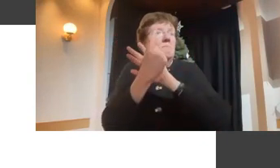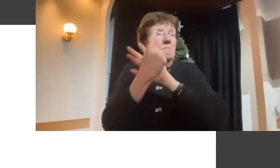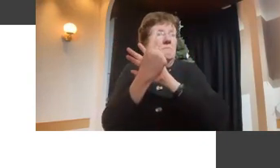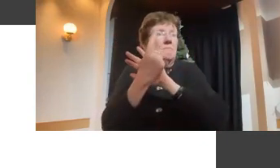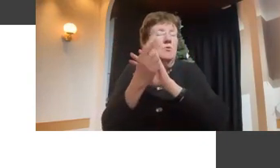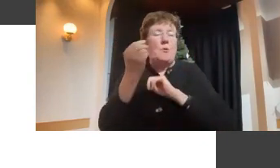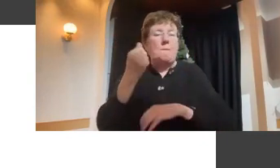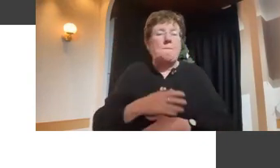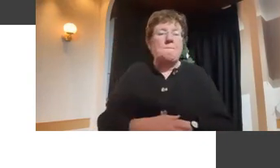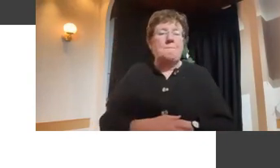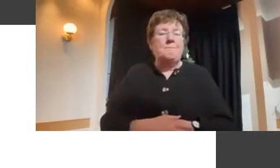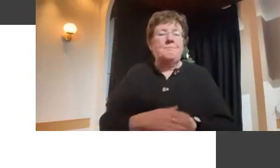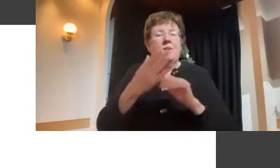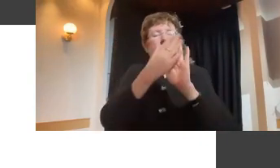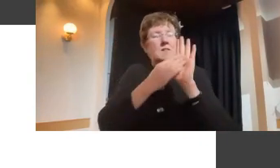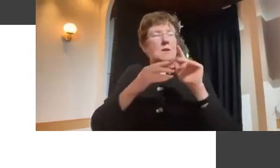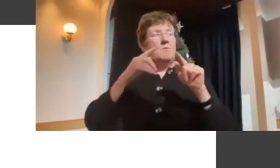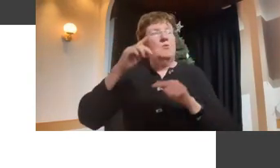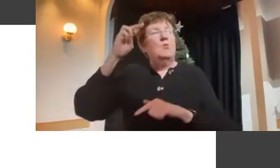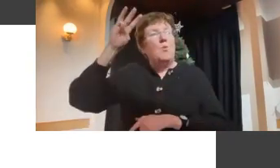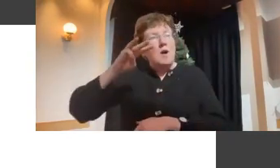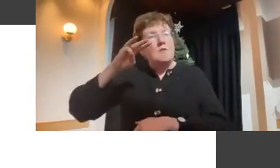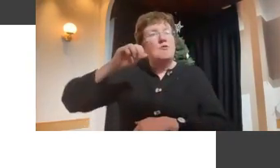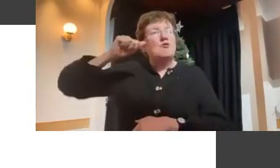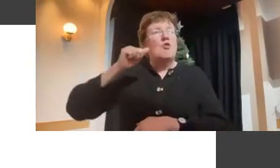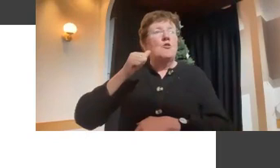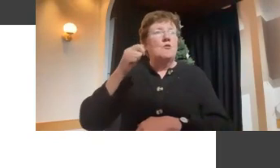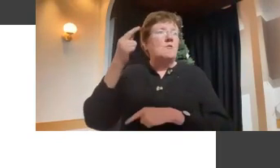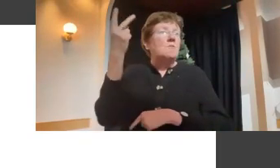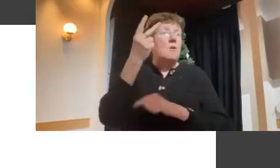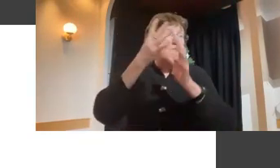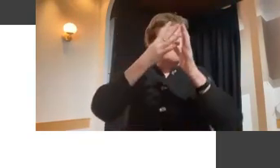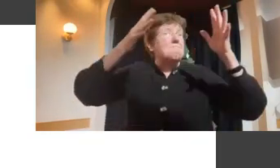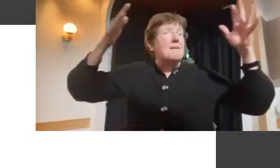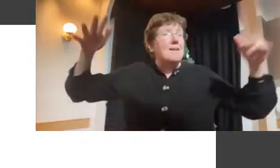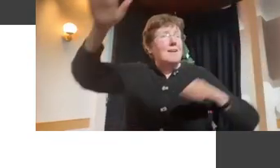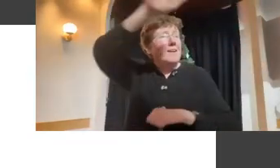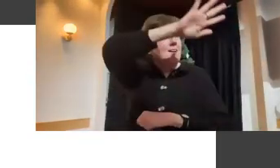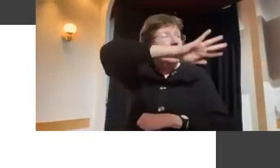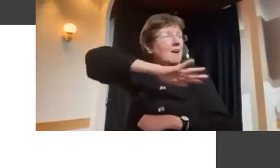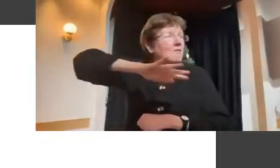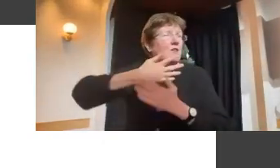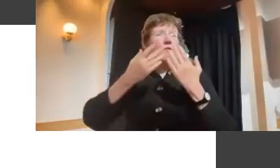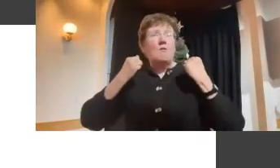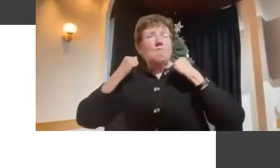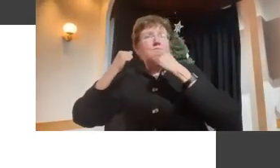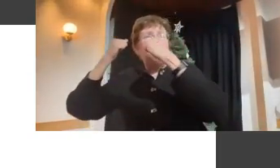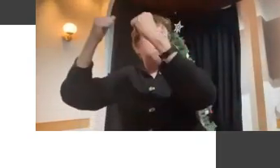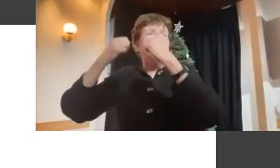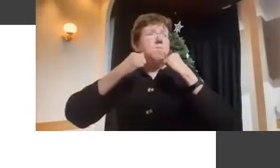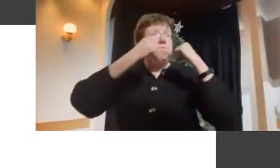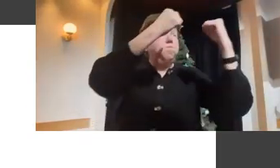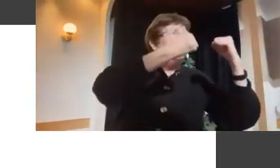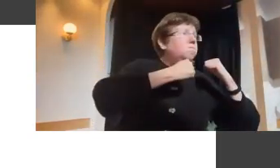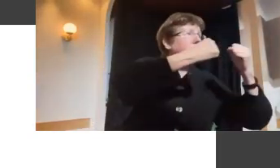We do see some similarities in terms of these minority languages. So in terms of, Wales and Scotland, we are